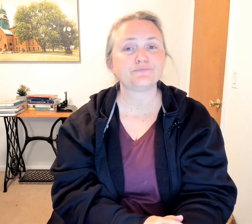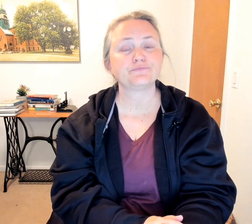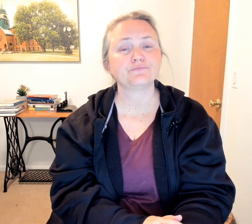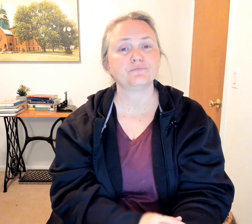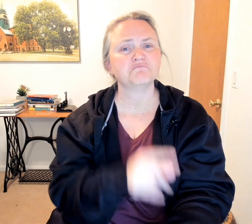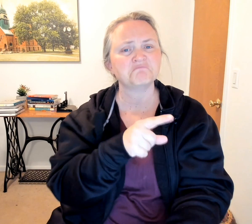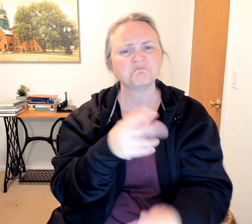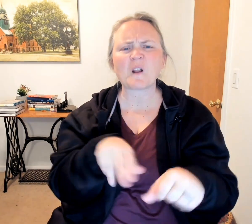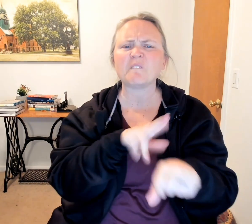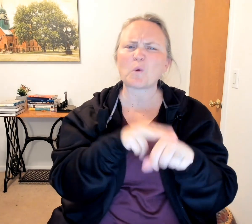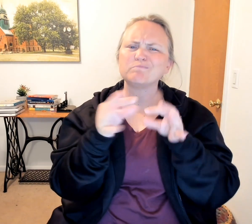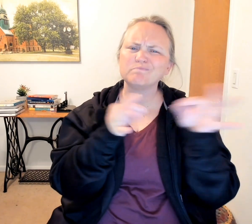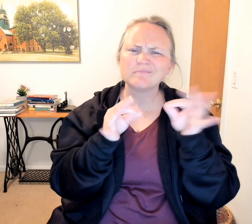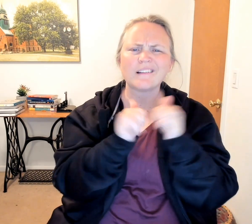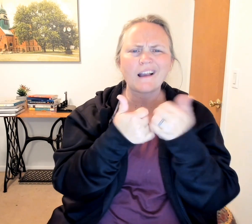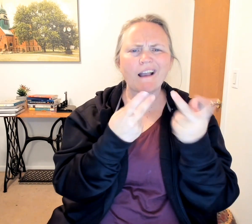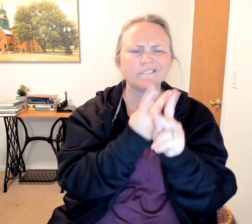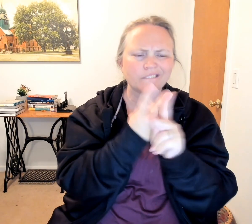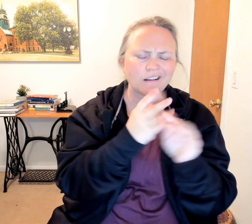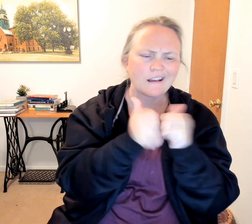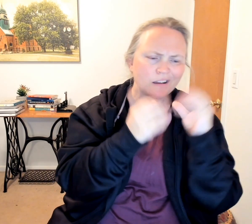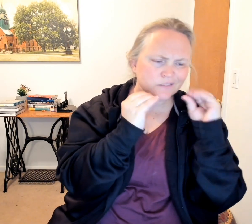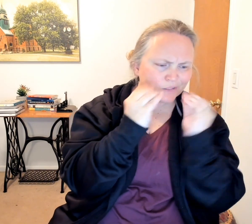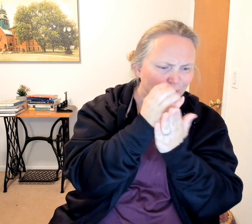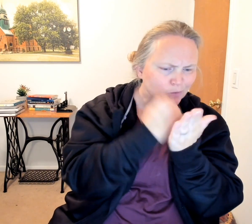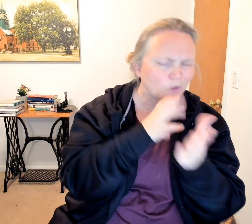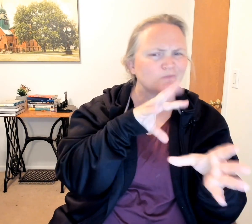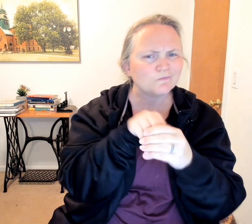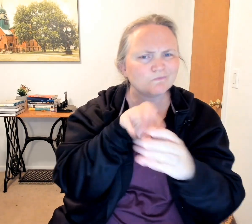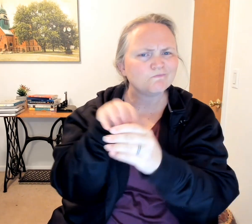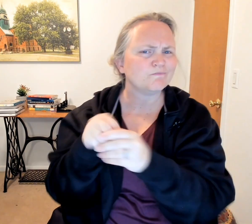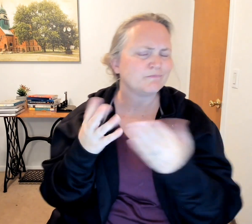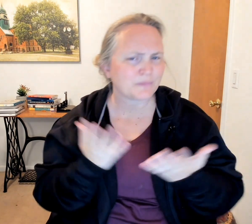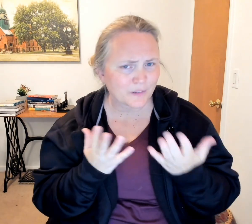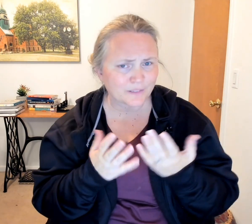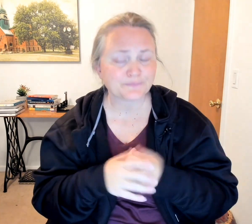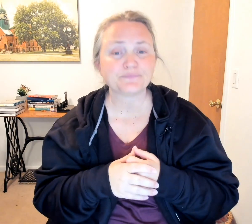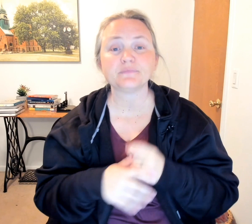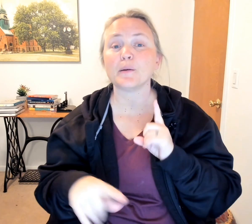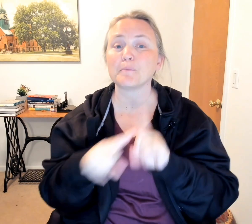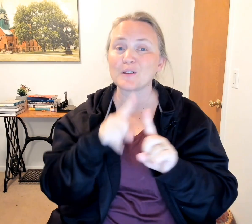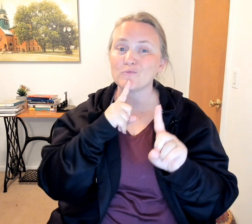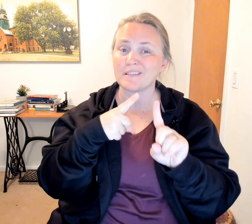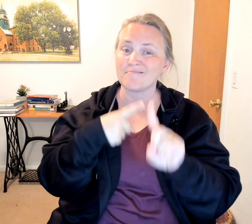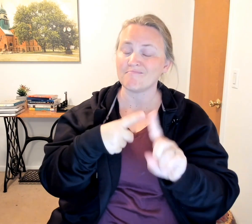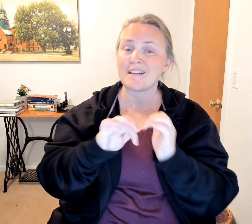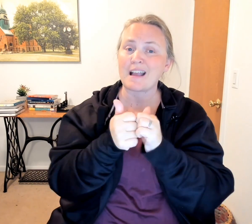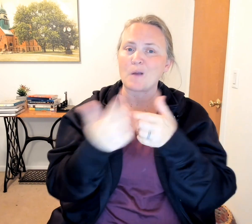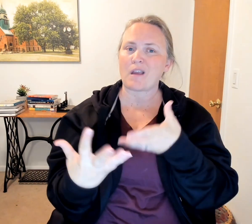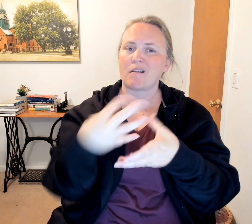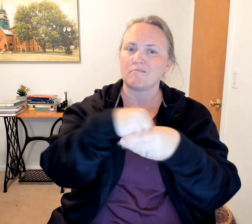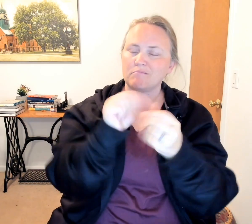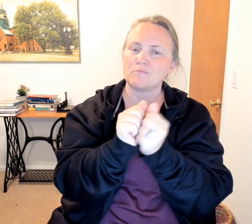only talks about the mechanics of how you teach courses and what you're including in your courses and so forth, but it really gets at how